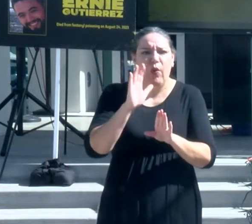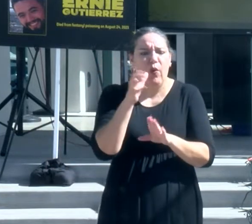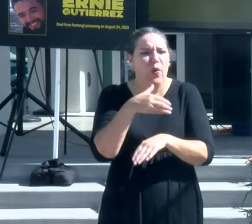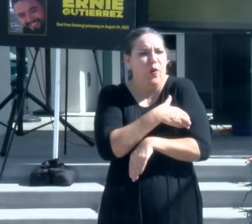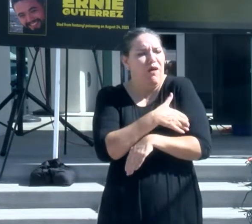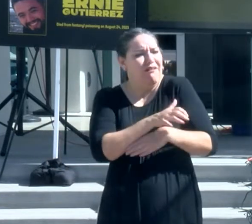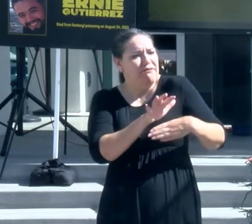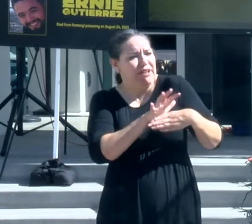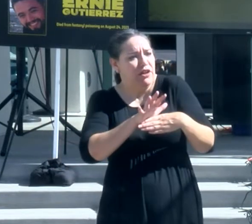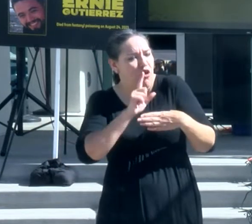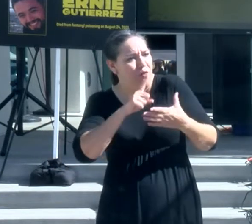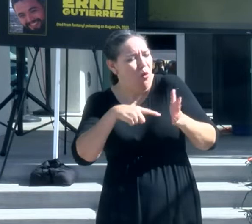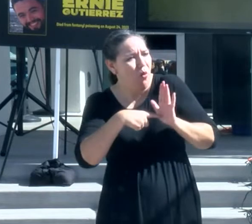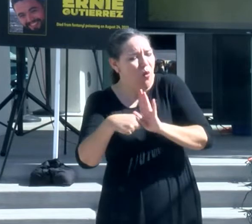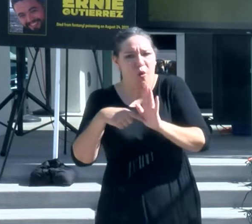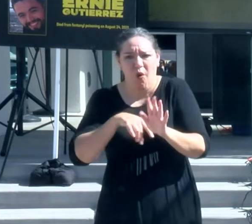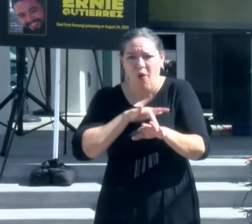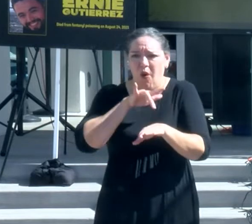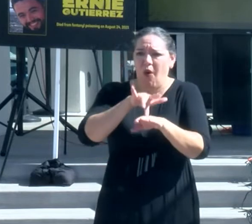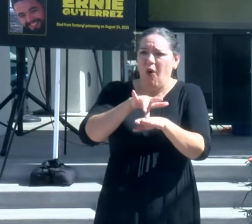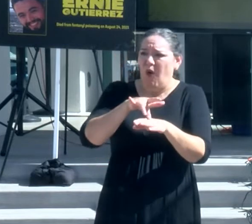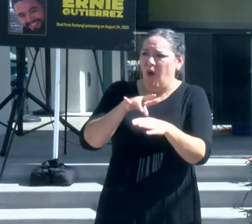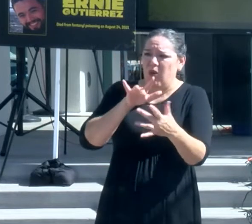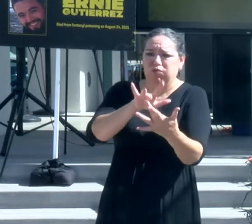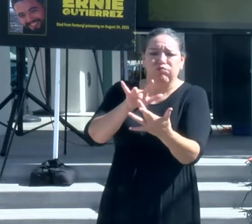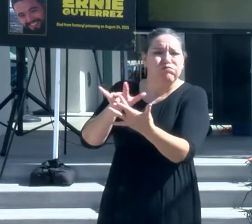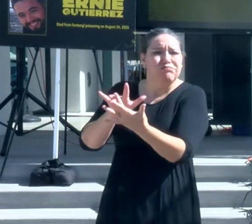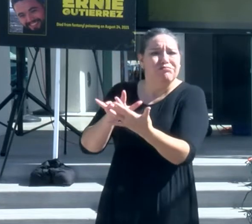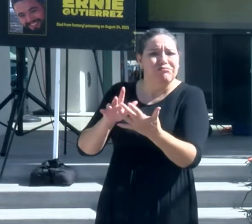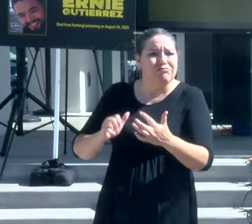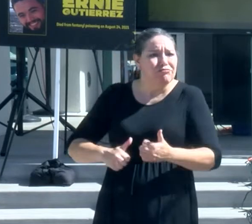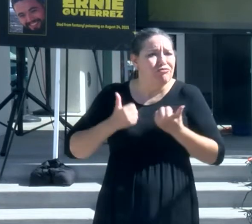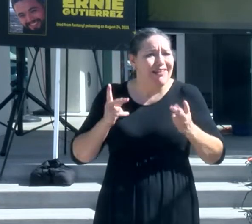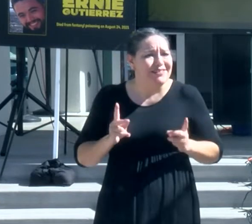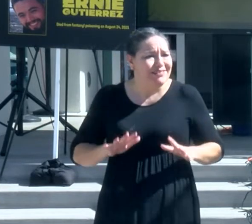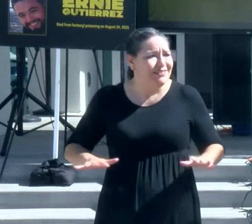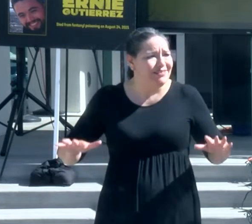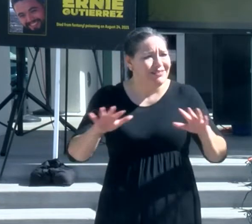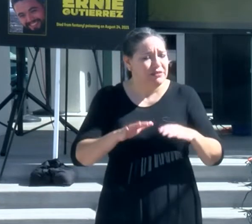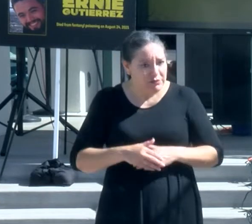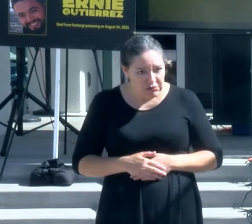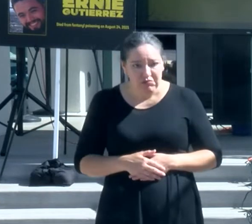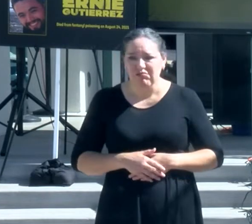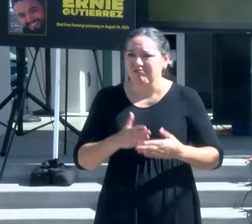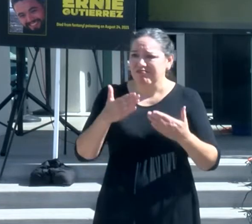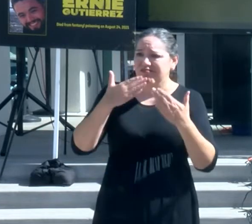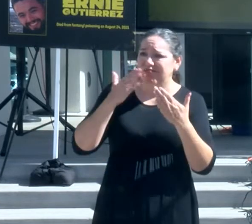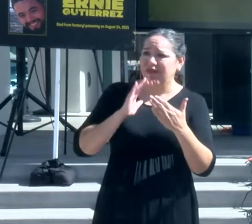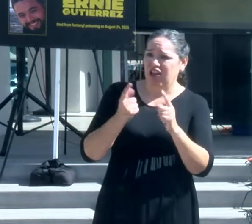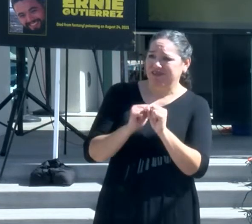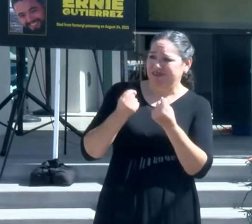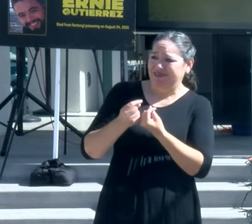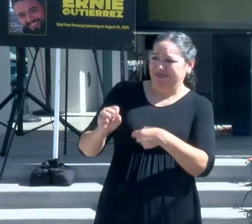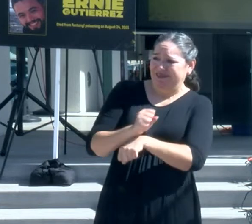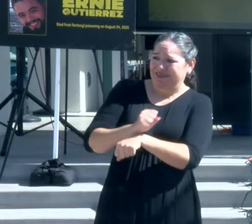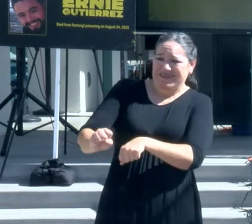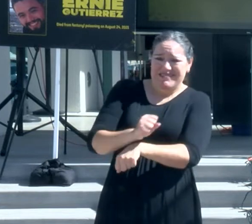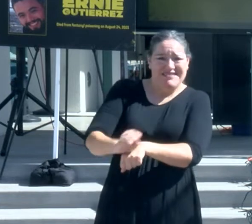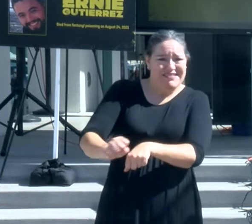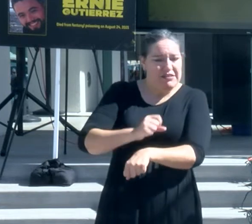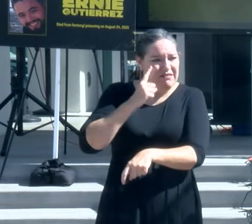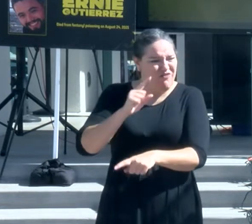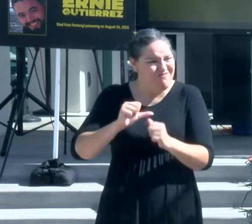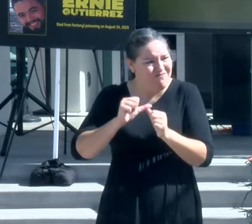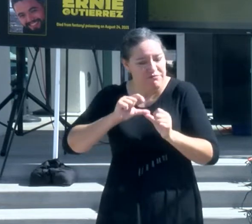our residents. I especially want to thank our departments for their tireless work in responding to this crisis and for